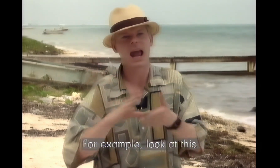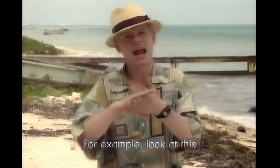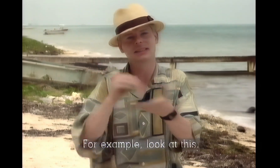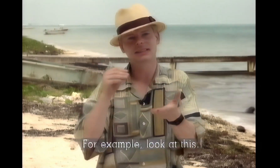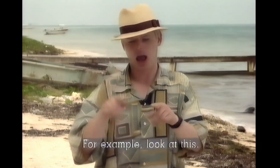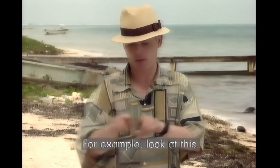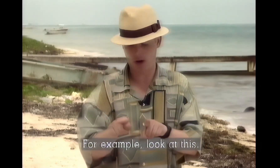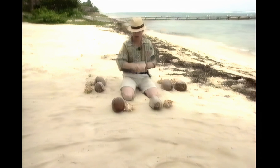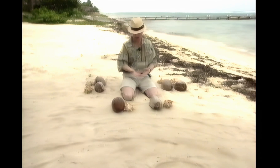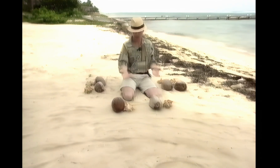For example, look at this.